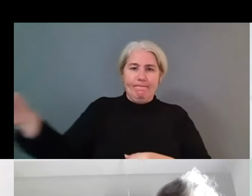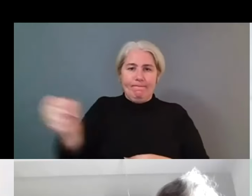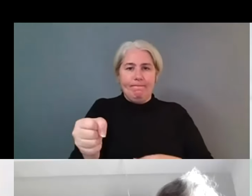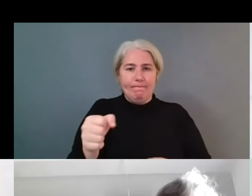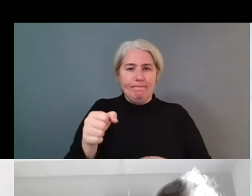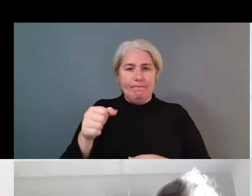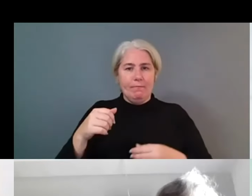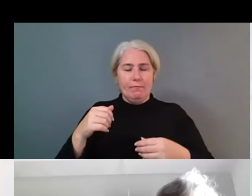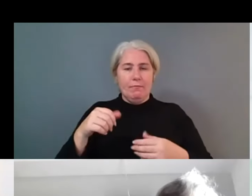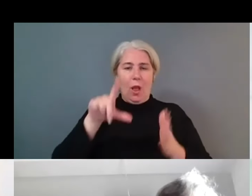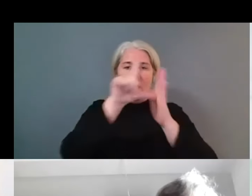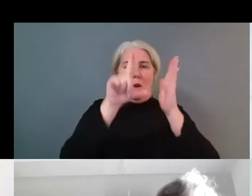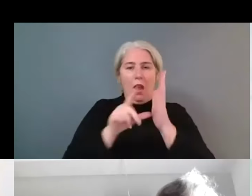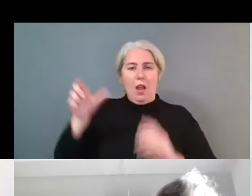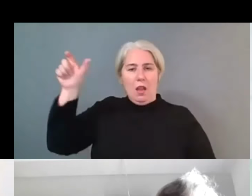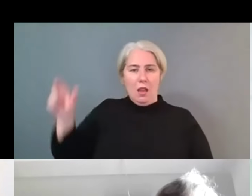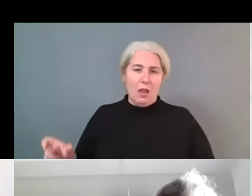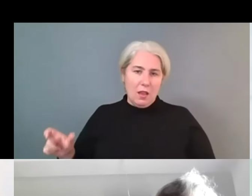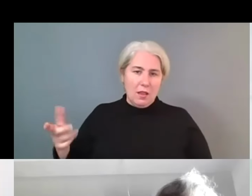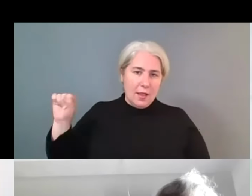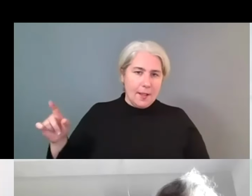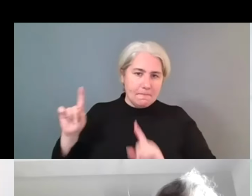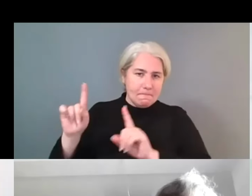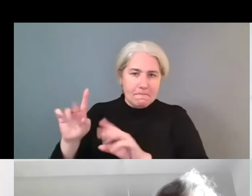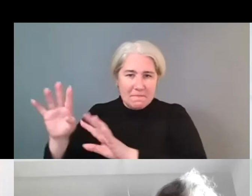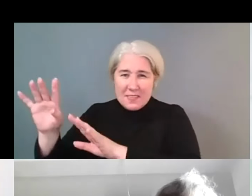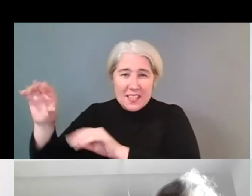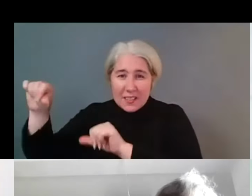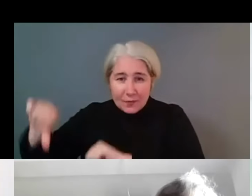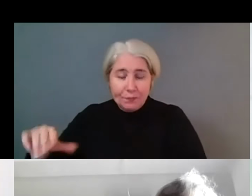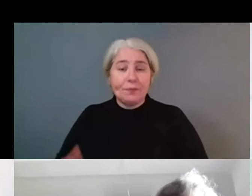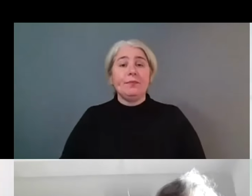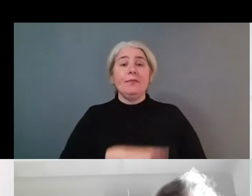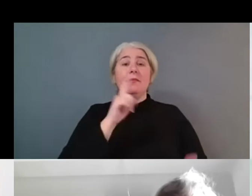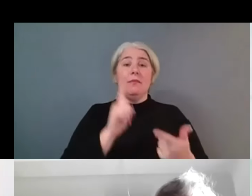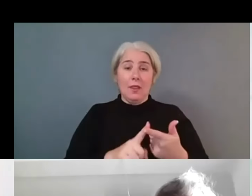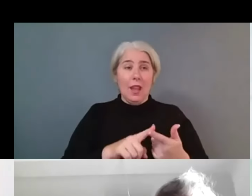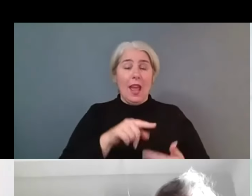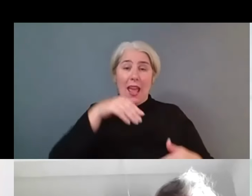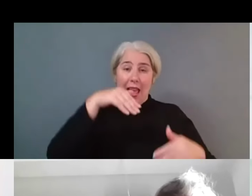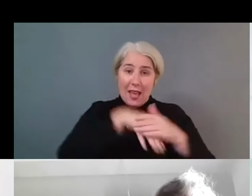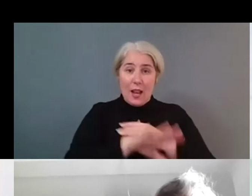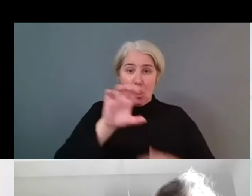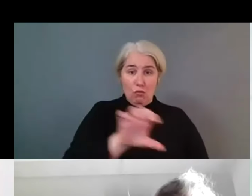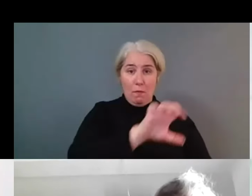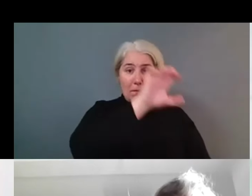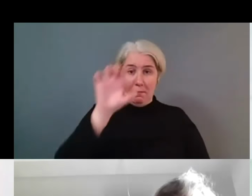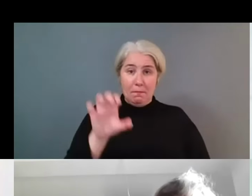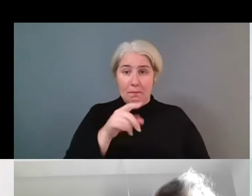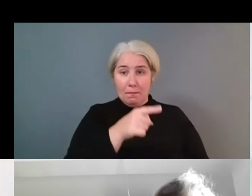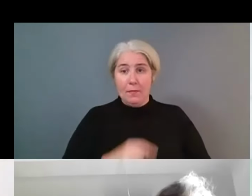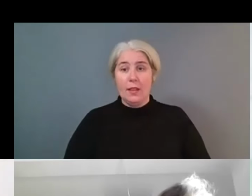Concerning Muhammad's question, this often comes up also in Europe. Can you use the individual